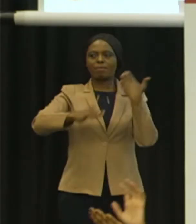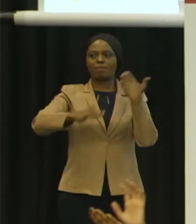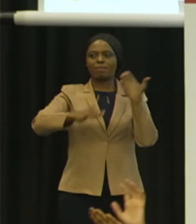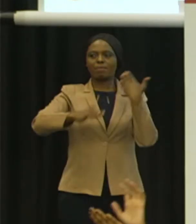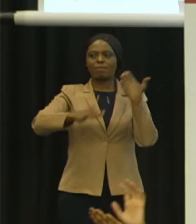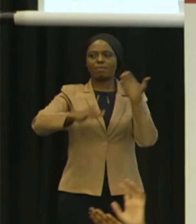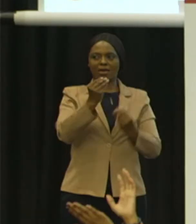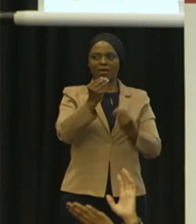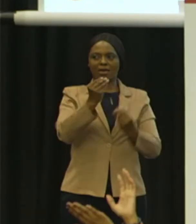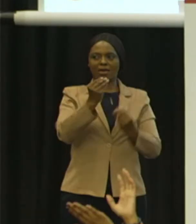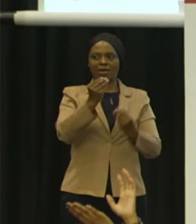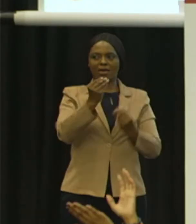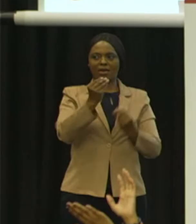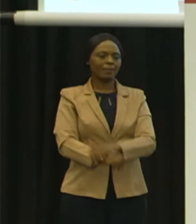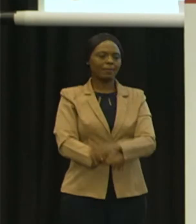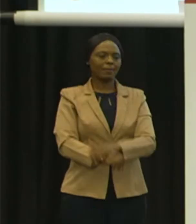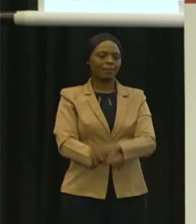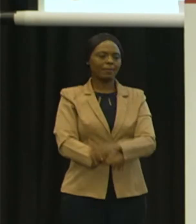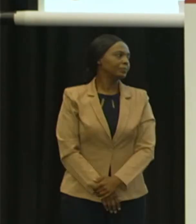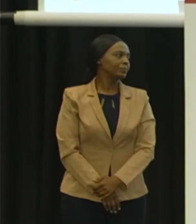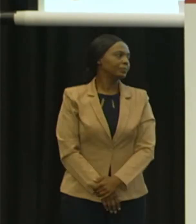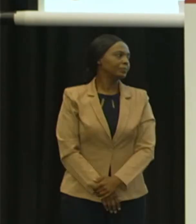Okay.